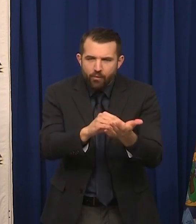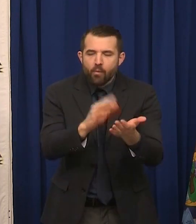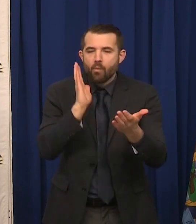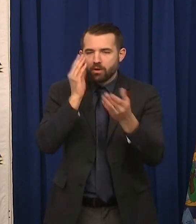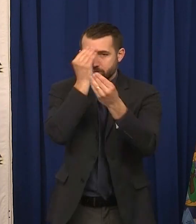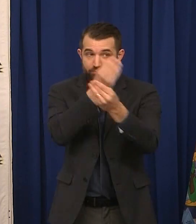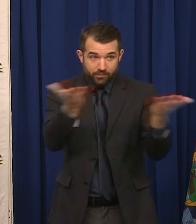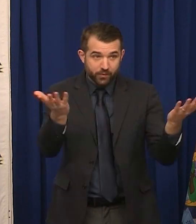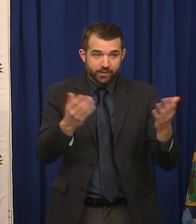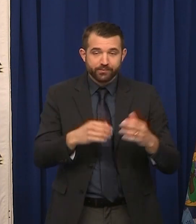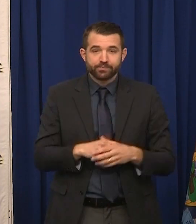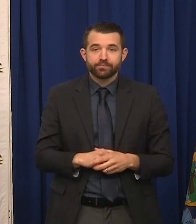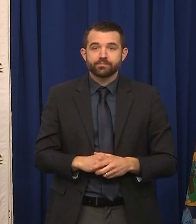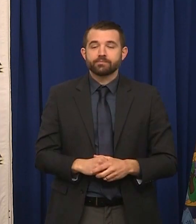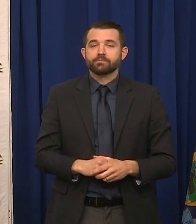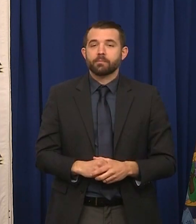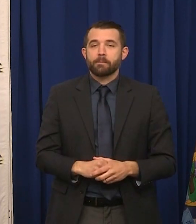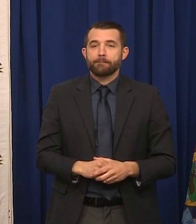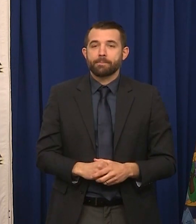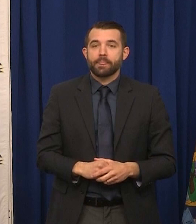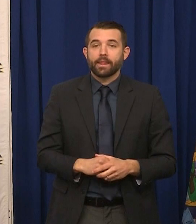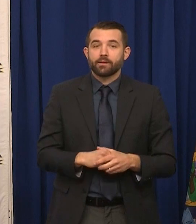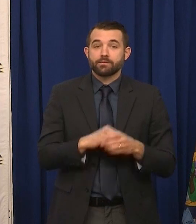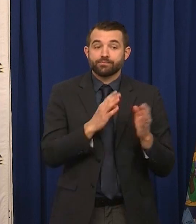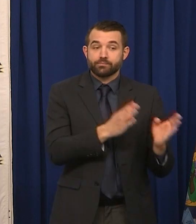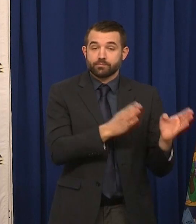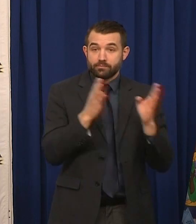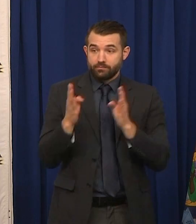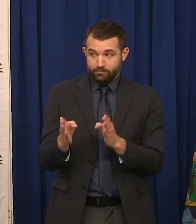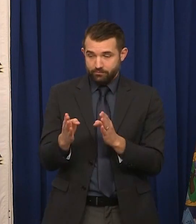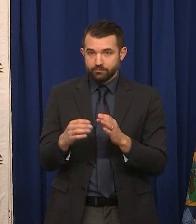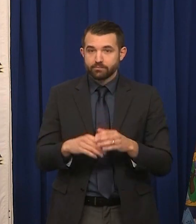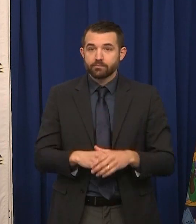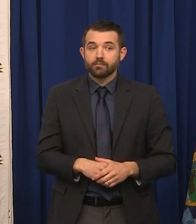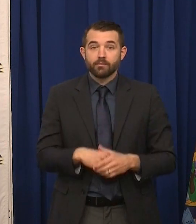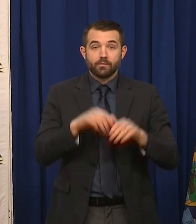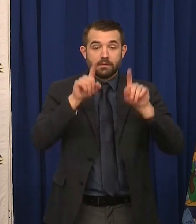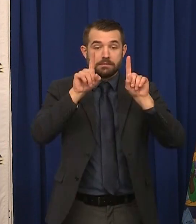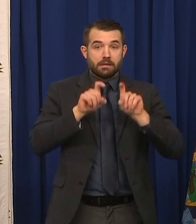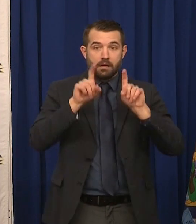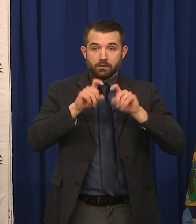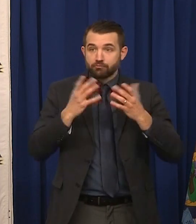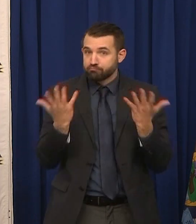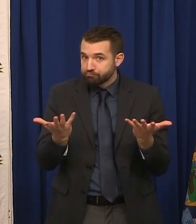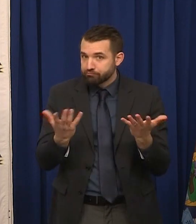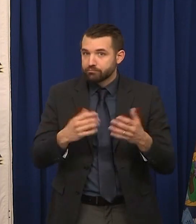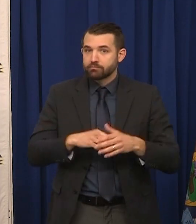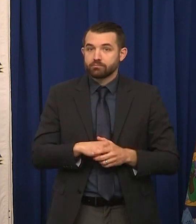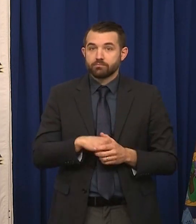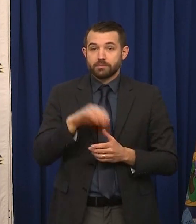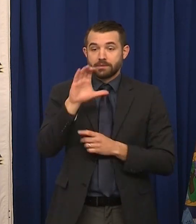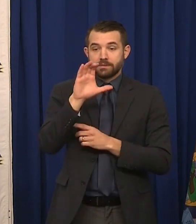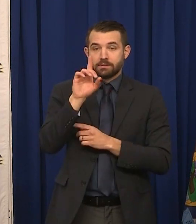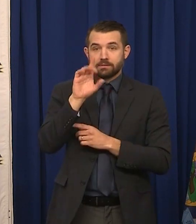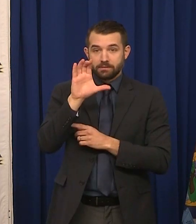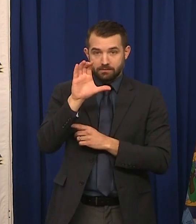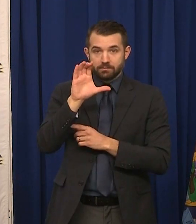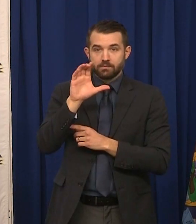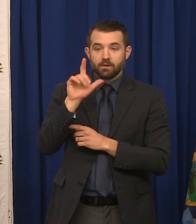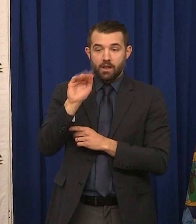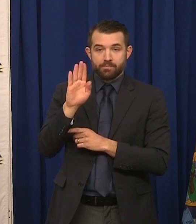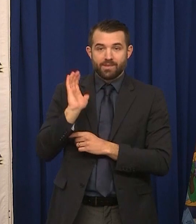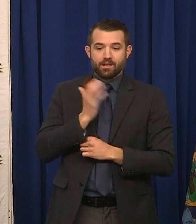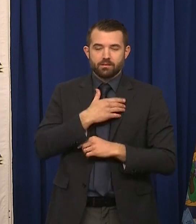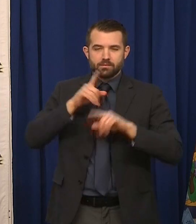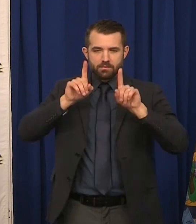I'd like to turn next to our work on testing samples at the laboratory. We are continuing